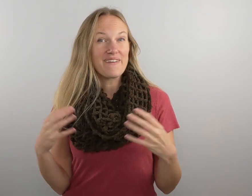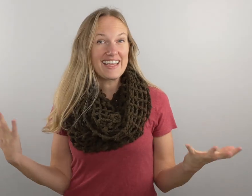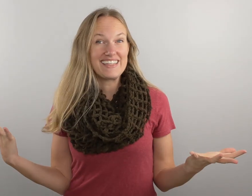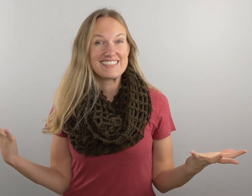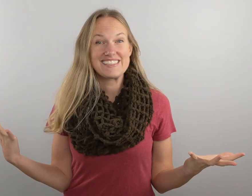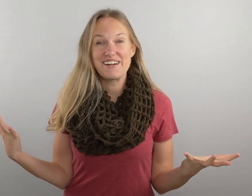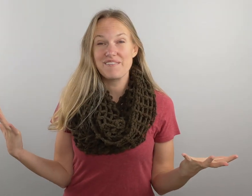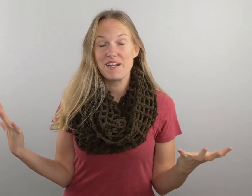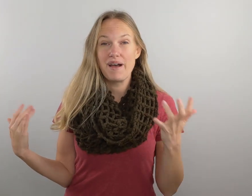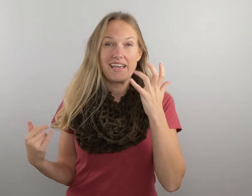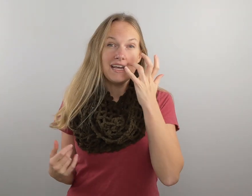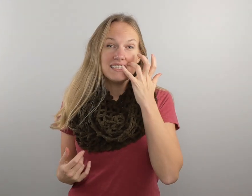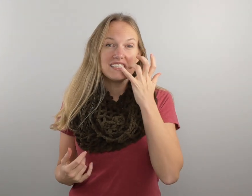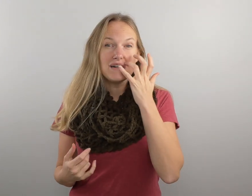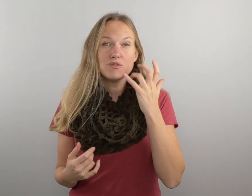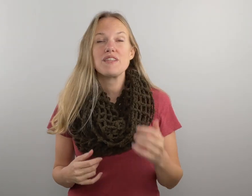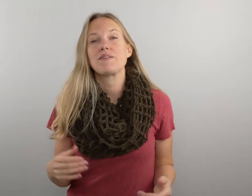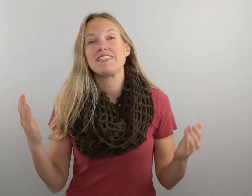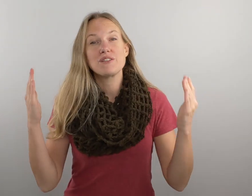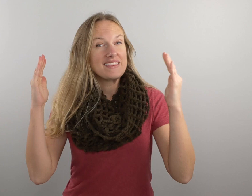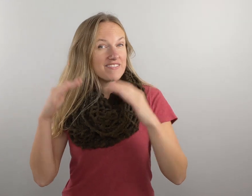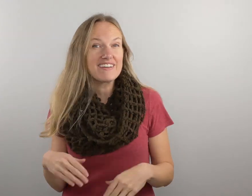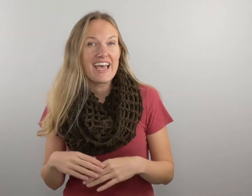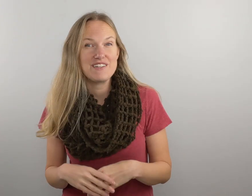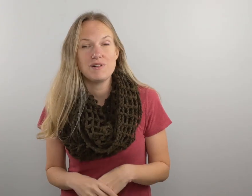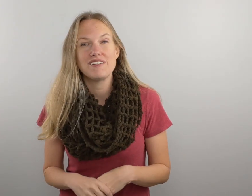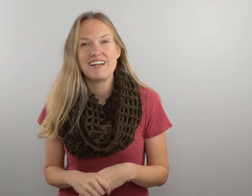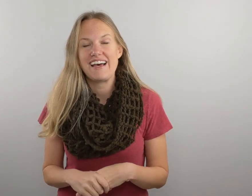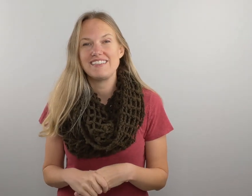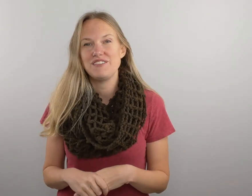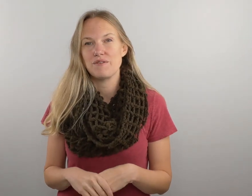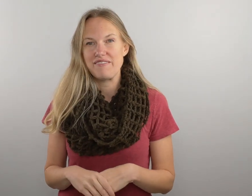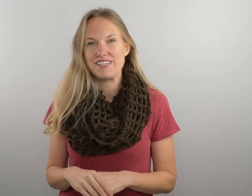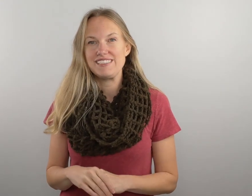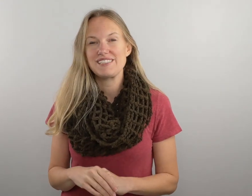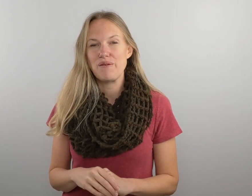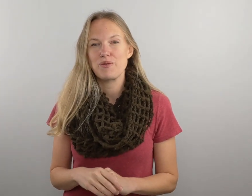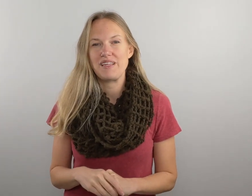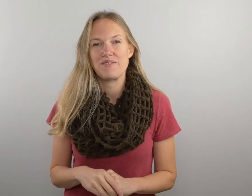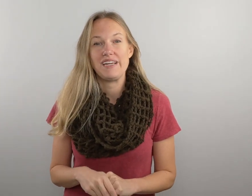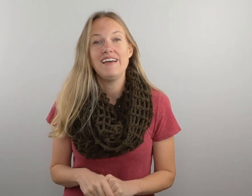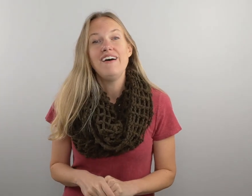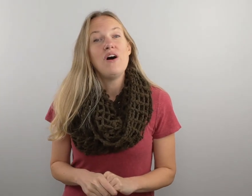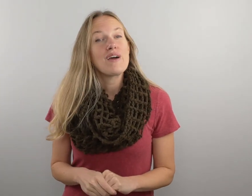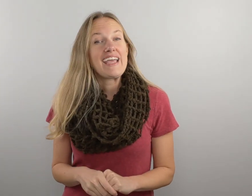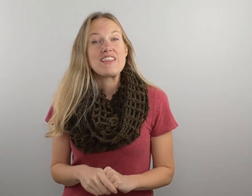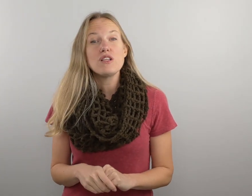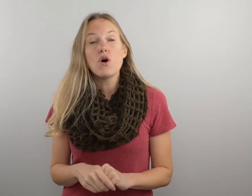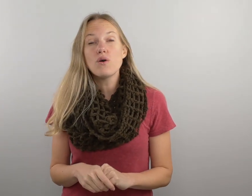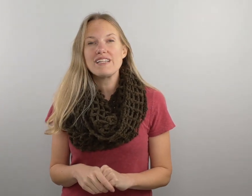Okay, let's get started right away. Psalm 23. So at the very end, we'll learn how to do the reference, Psalm 23. Okay, the Lord is